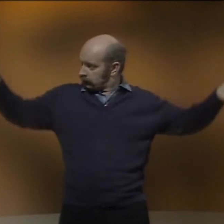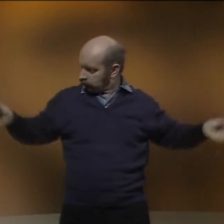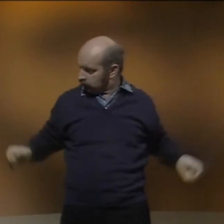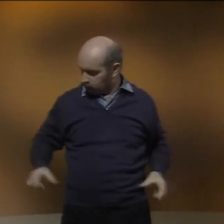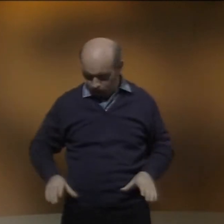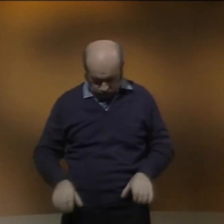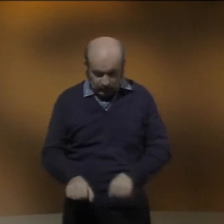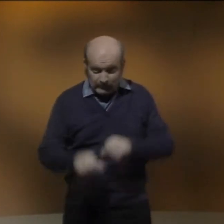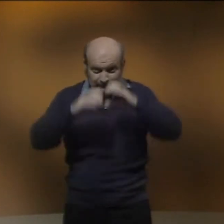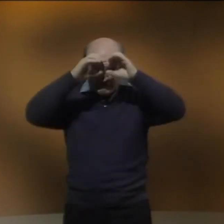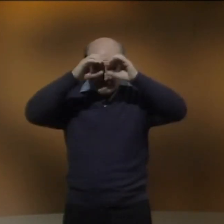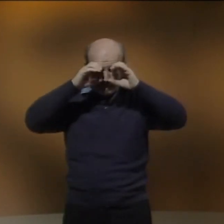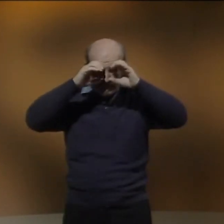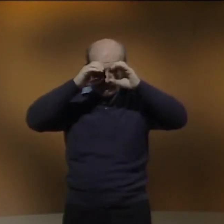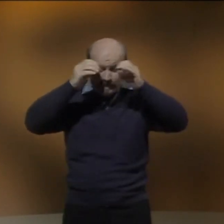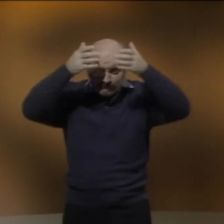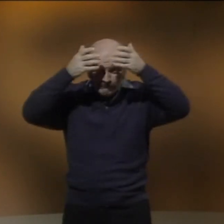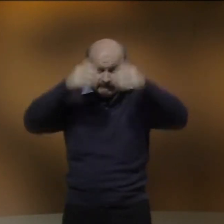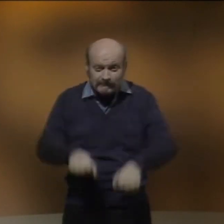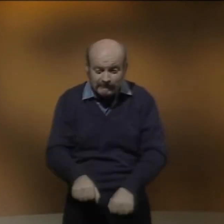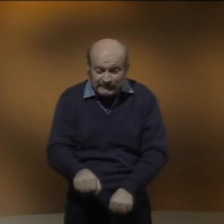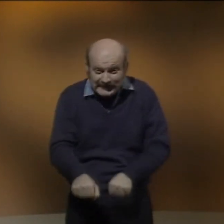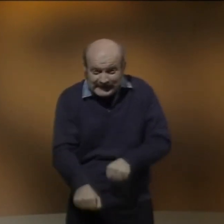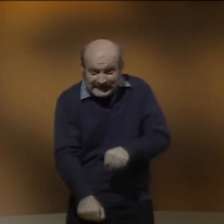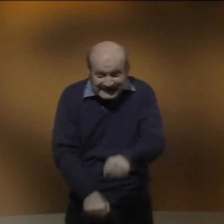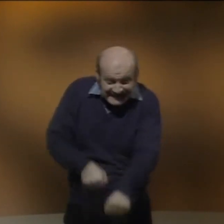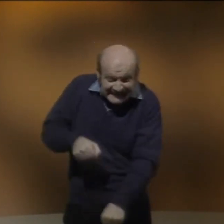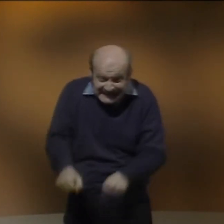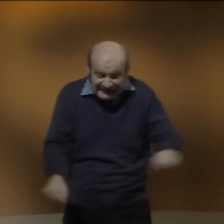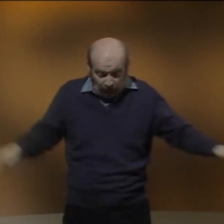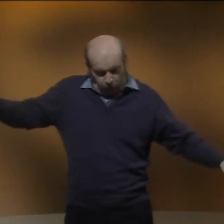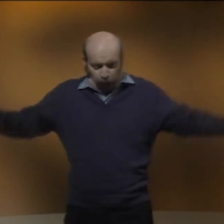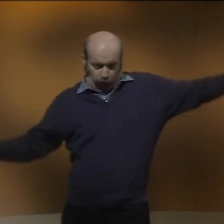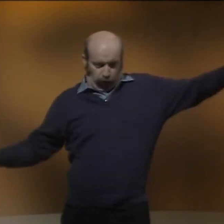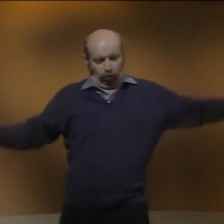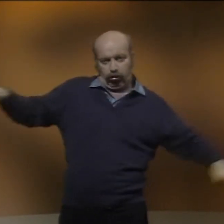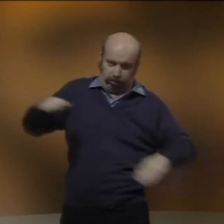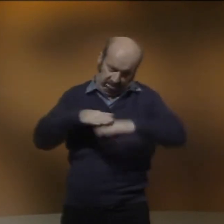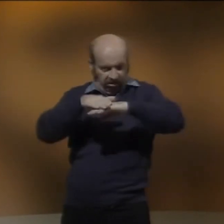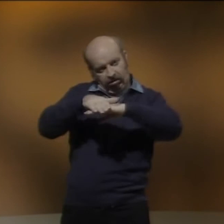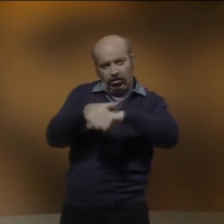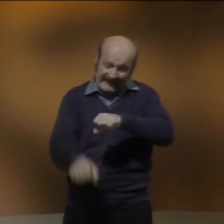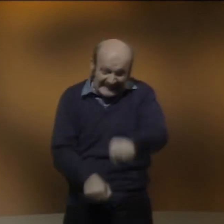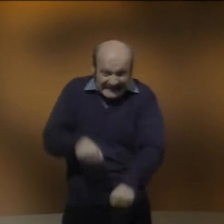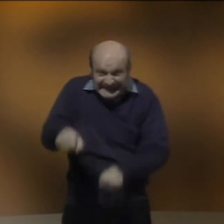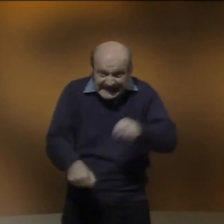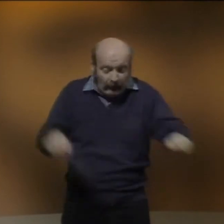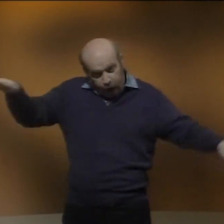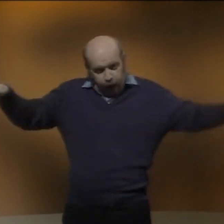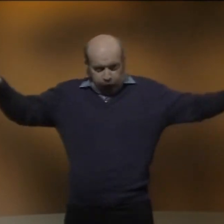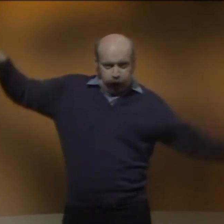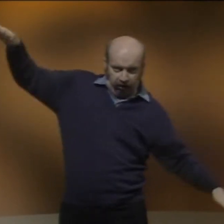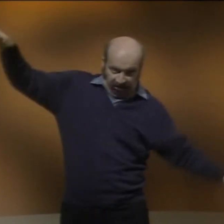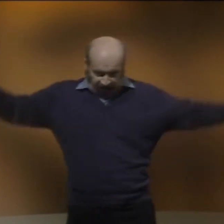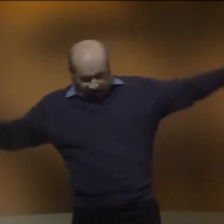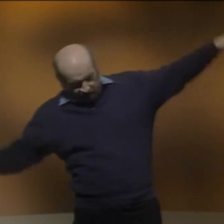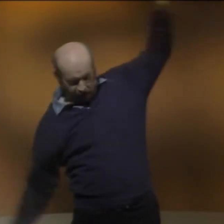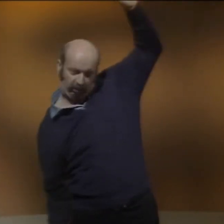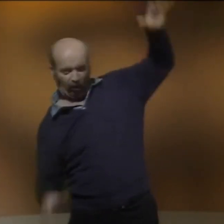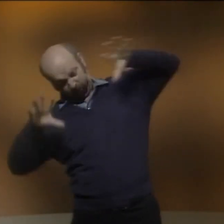wings. He put some goggles on and then pedaled the bicycle as hard as he could. The thing teetered from side to side as he went along and eventually tipped over and collapsed